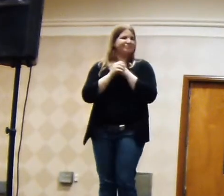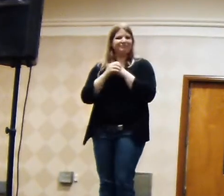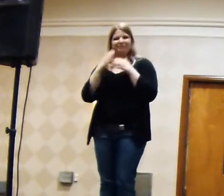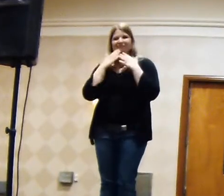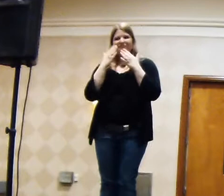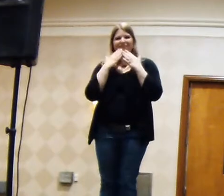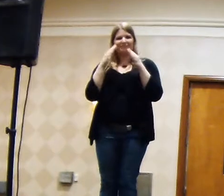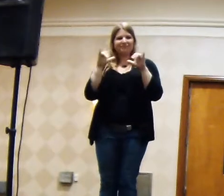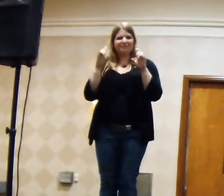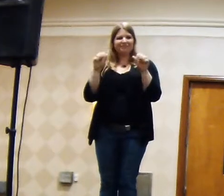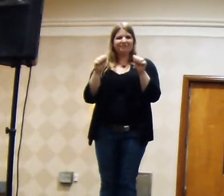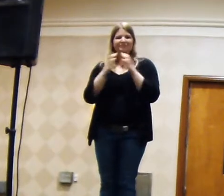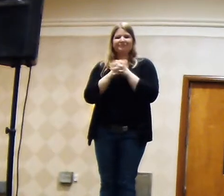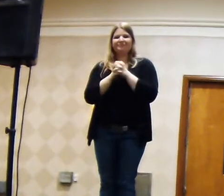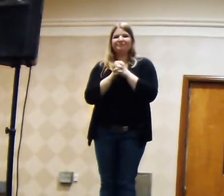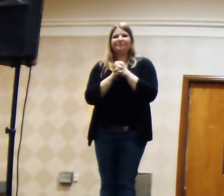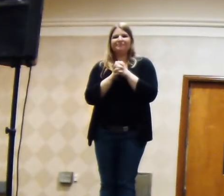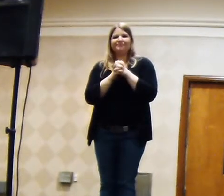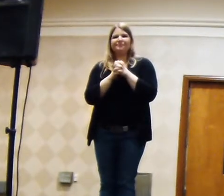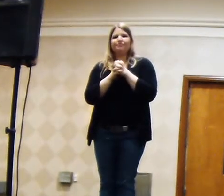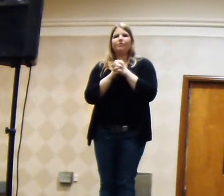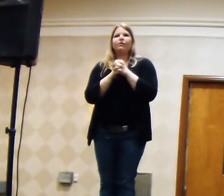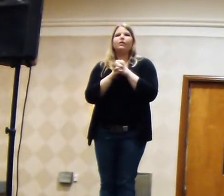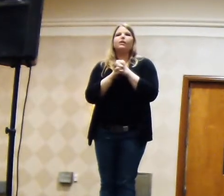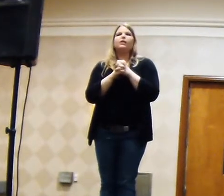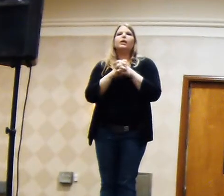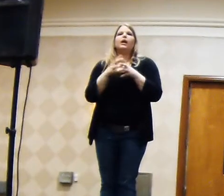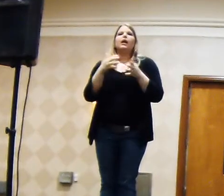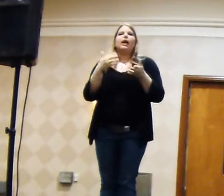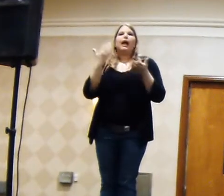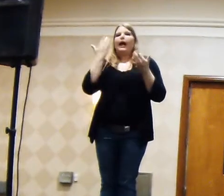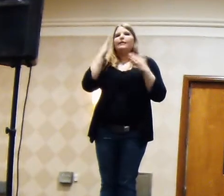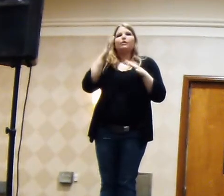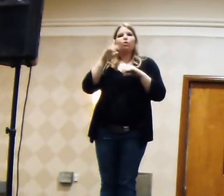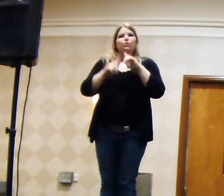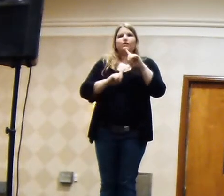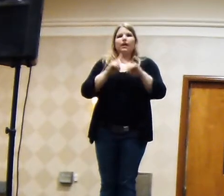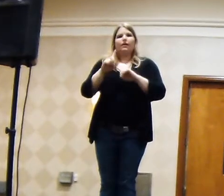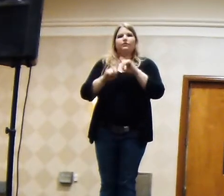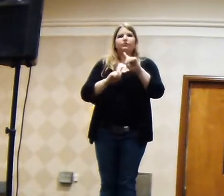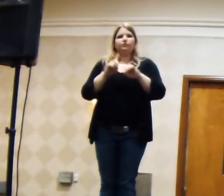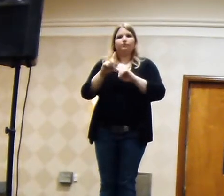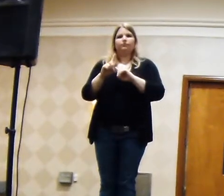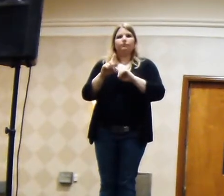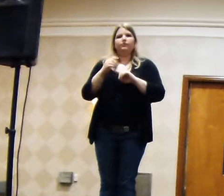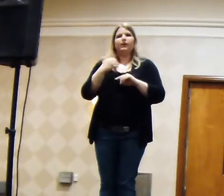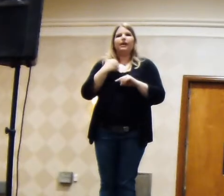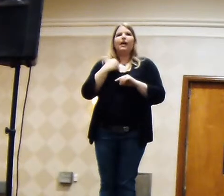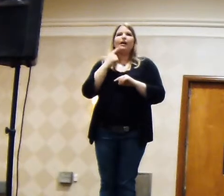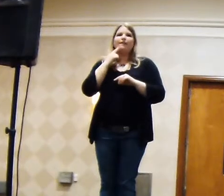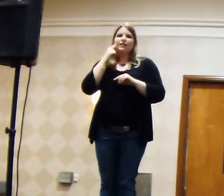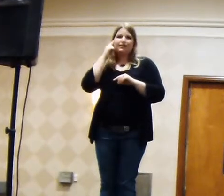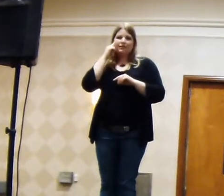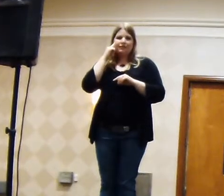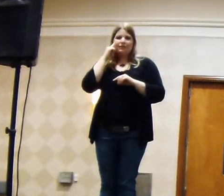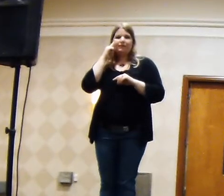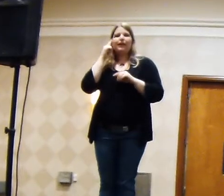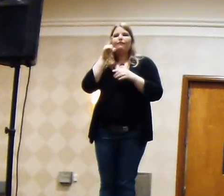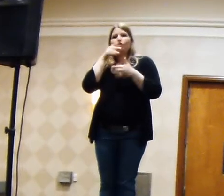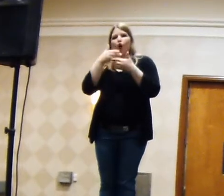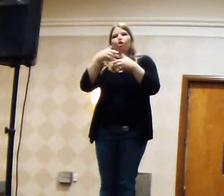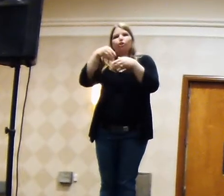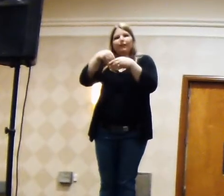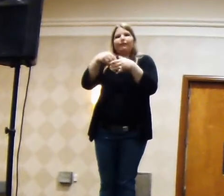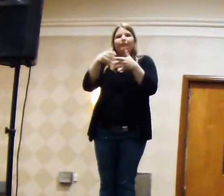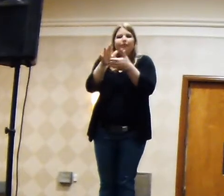Lisa. Lisa's doing a beautiful job here. I didn't know any sign language. In Switch of Birth, I have a deaf daughter, and so we did a